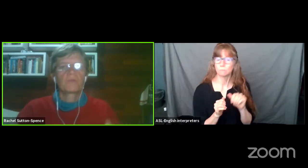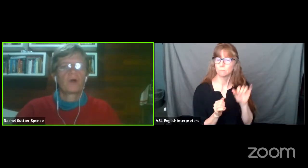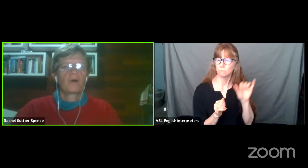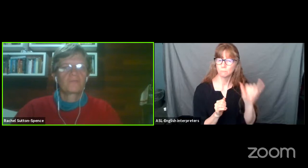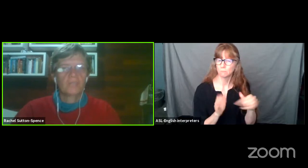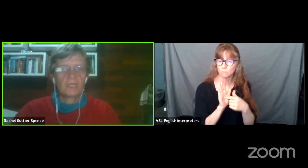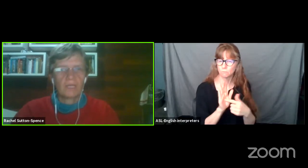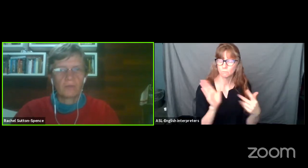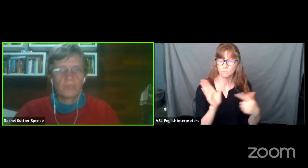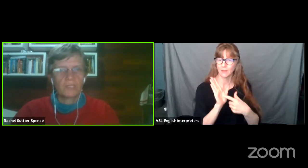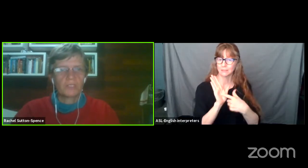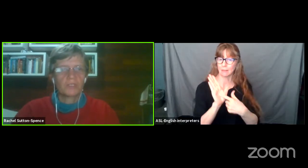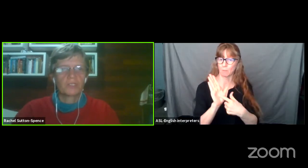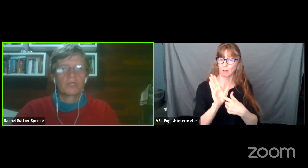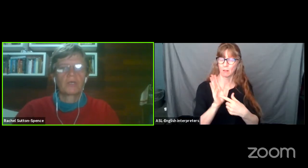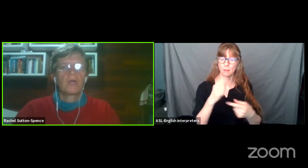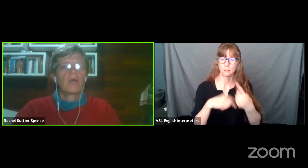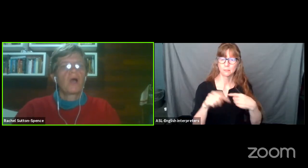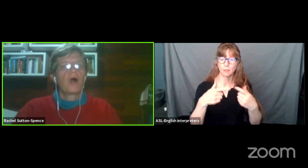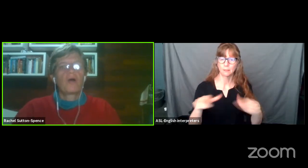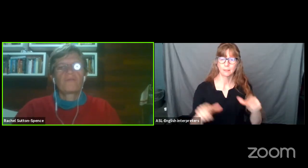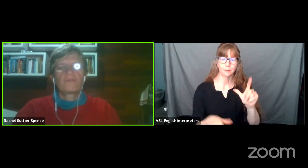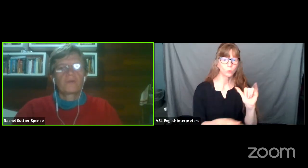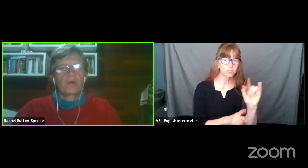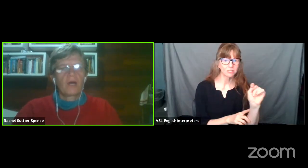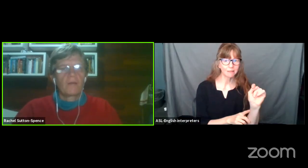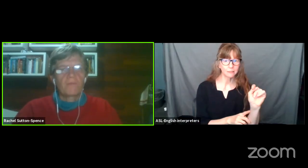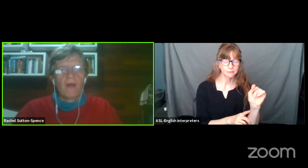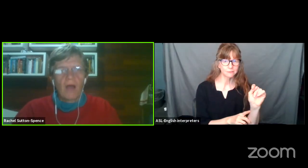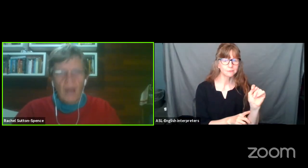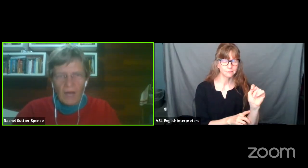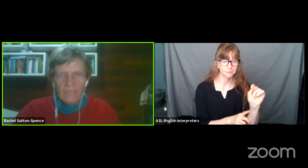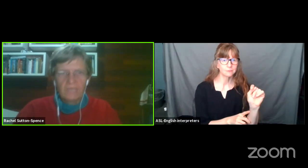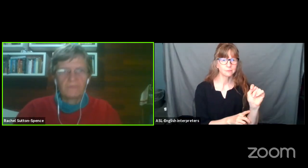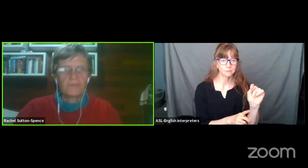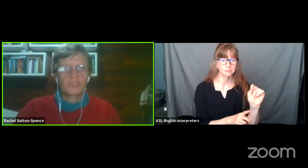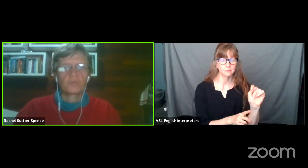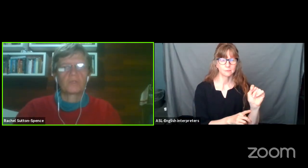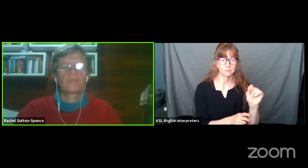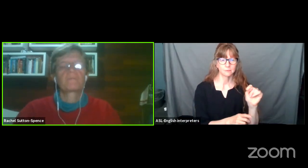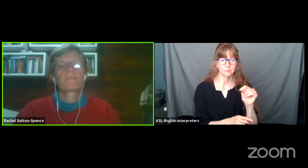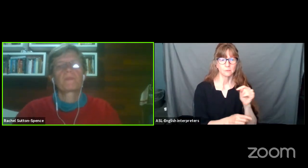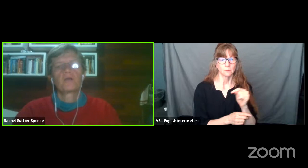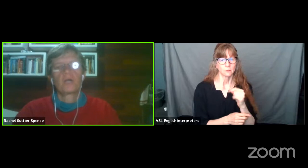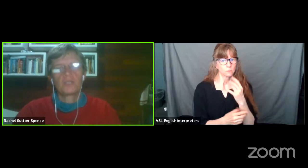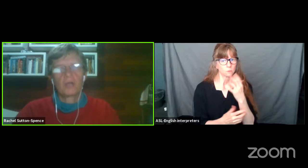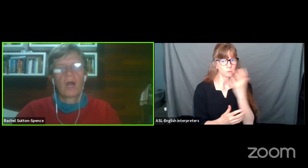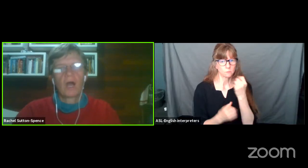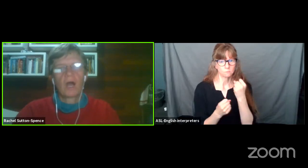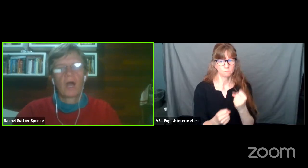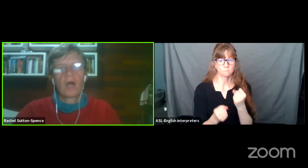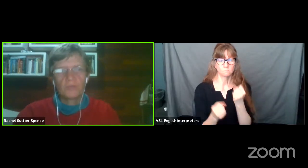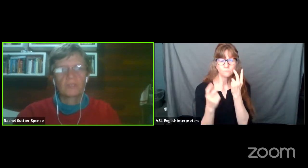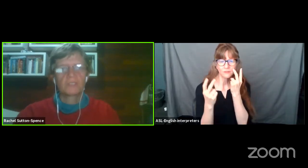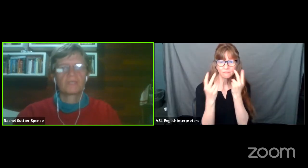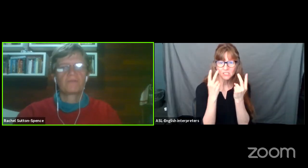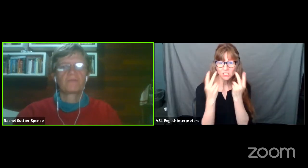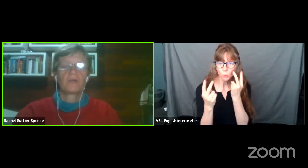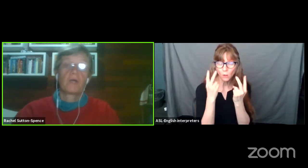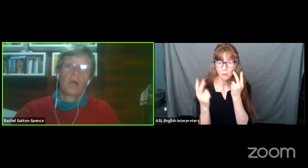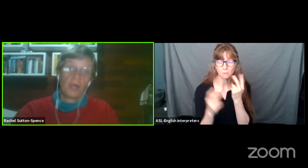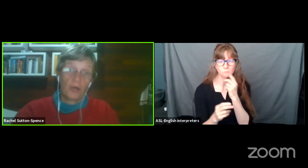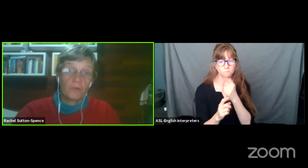example of sign language literature of highly visual, highly